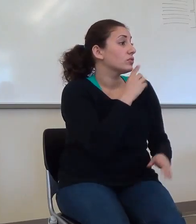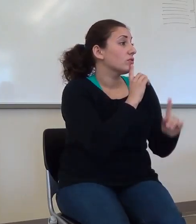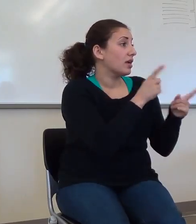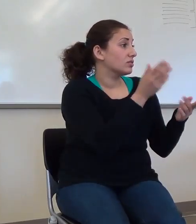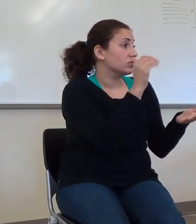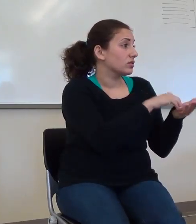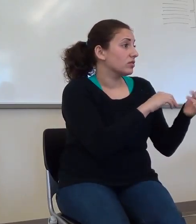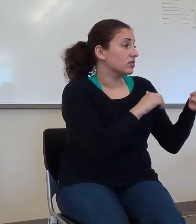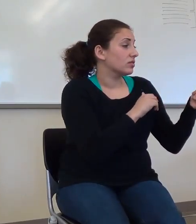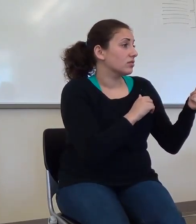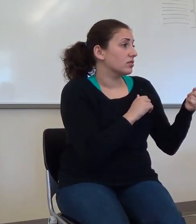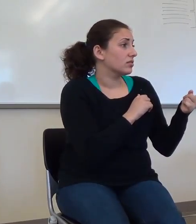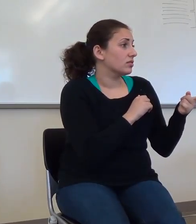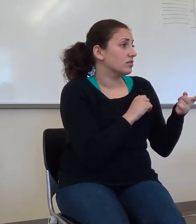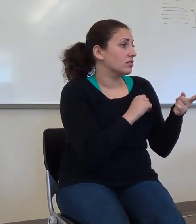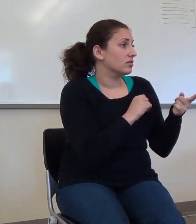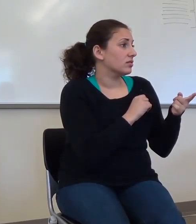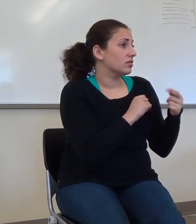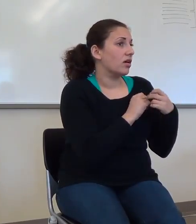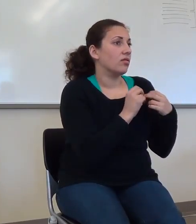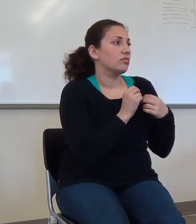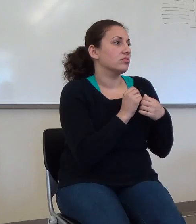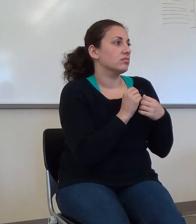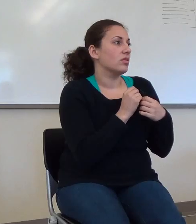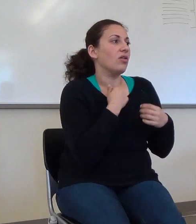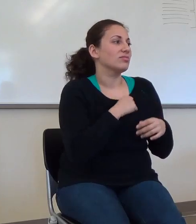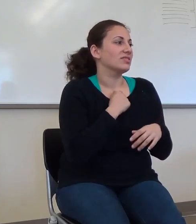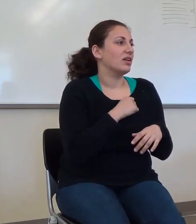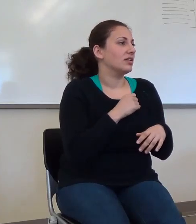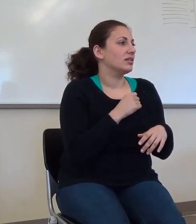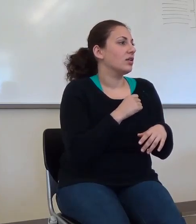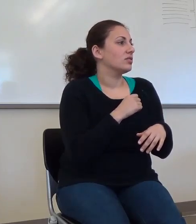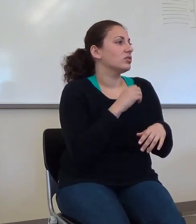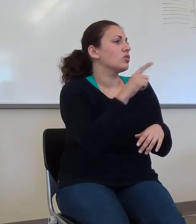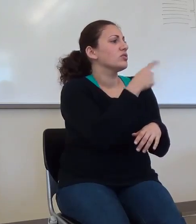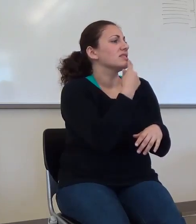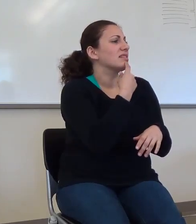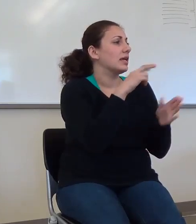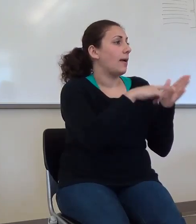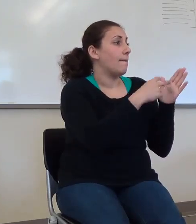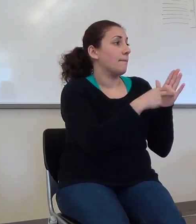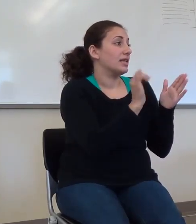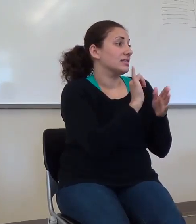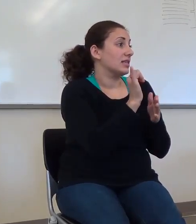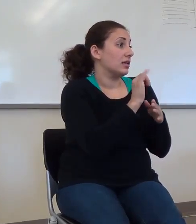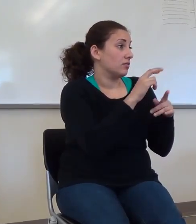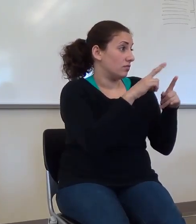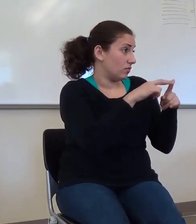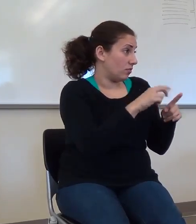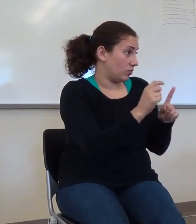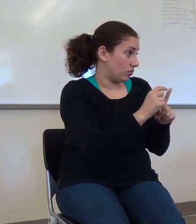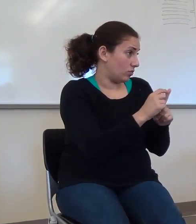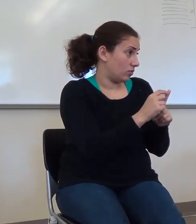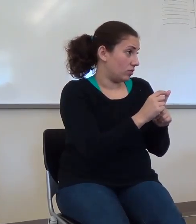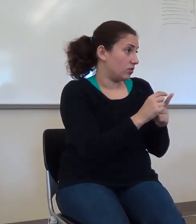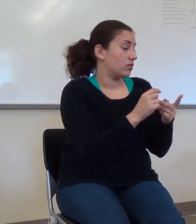Usually when this happens in a textbook, and she doesn't give us where this comes from, but I would say this is from a